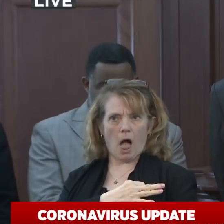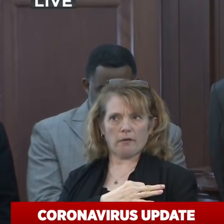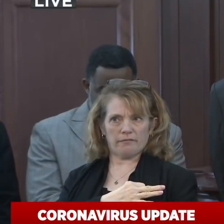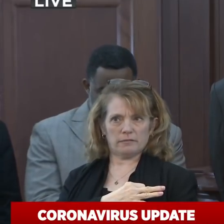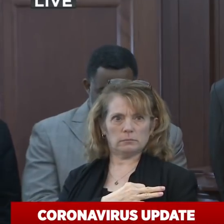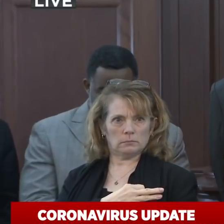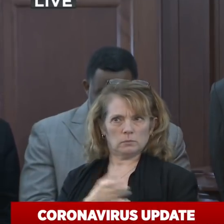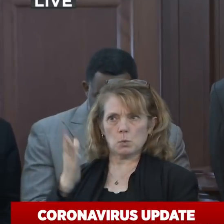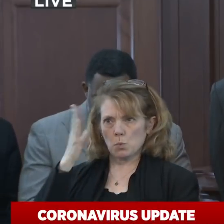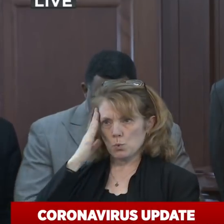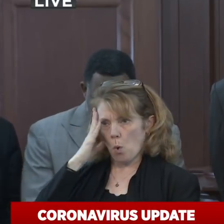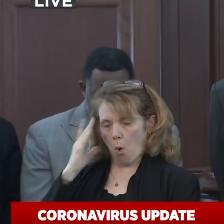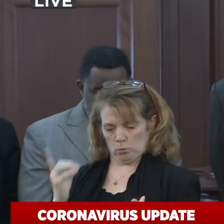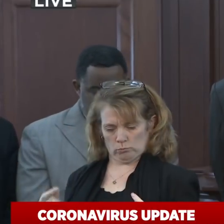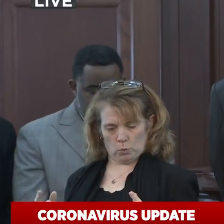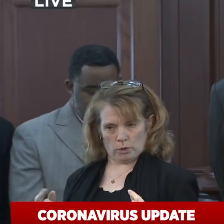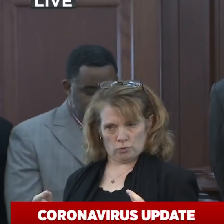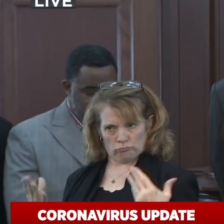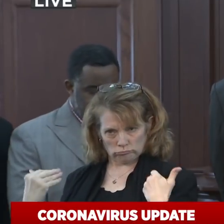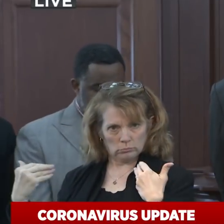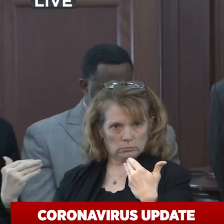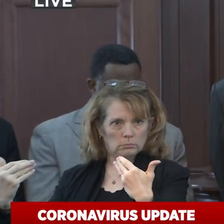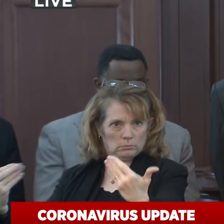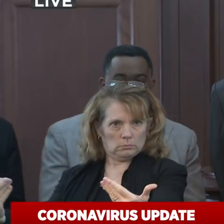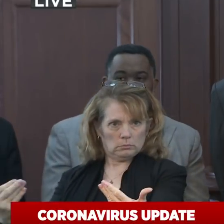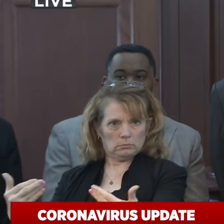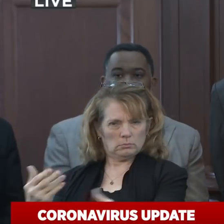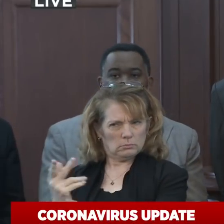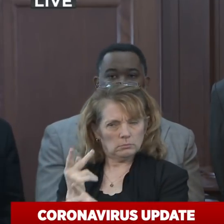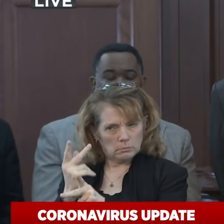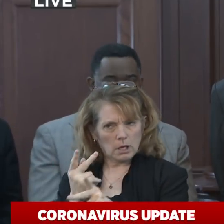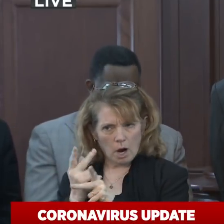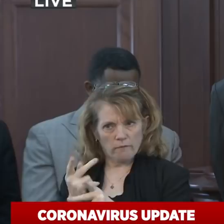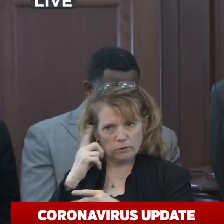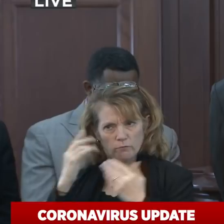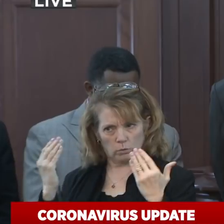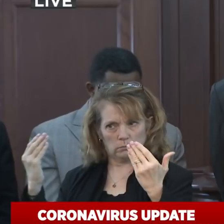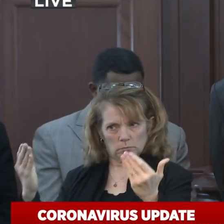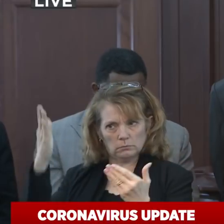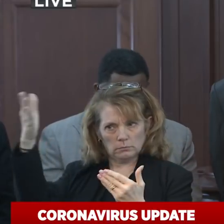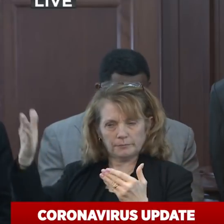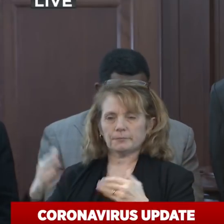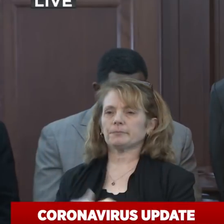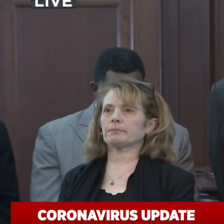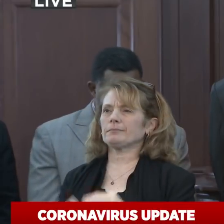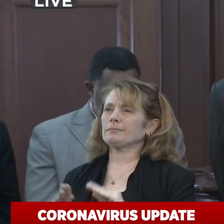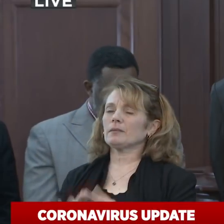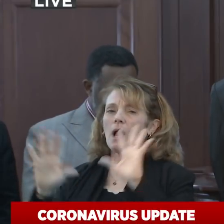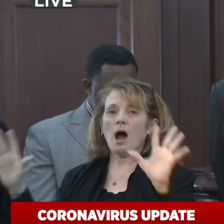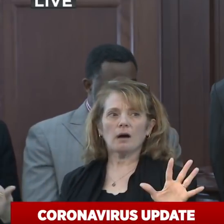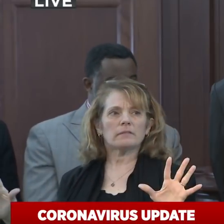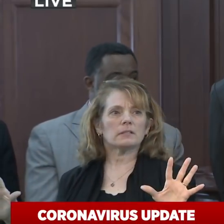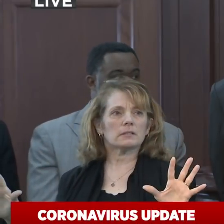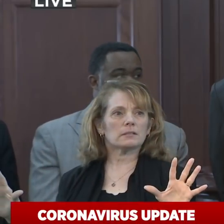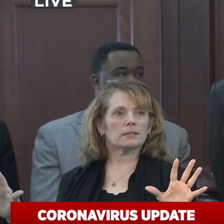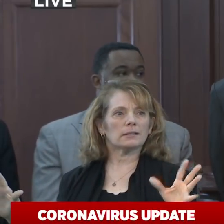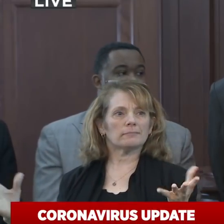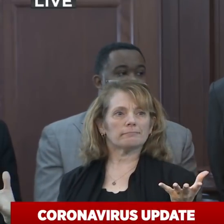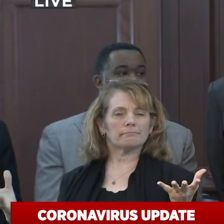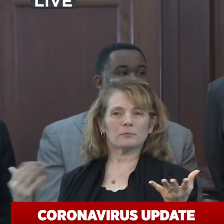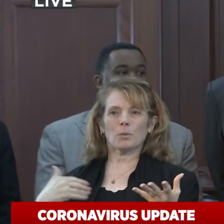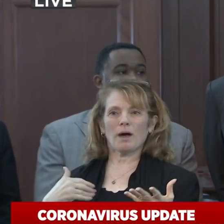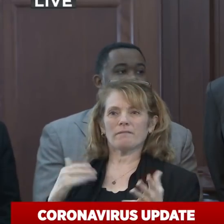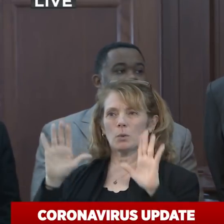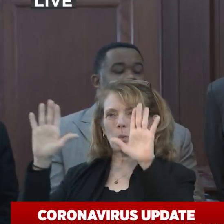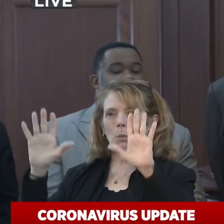experience and knowing the precautions to be able to take place. But obviously, having such a distinguished group